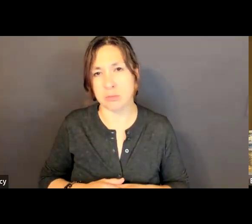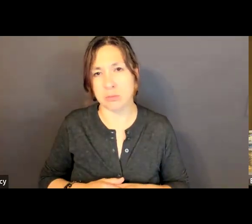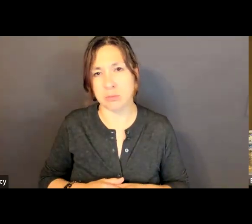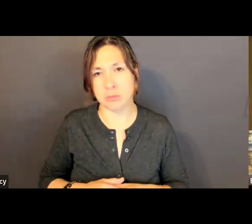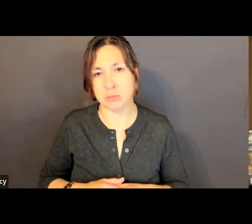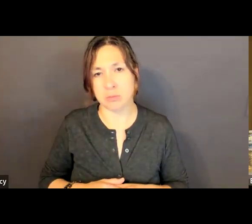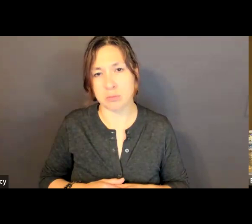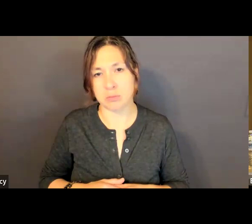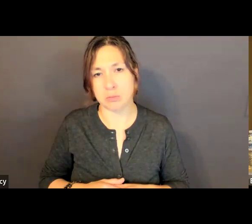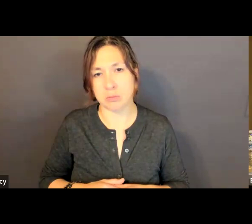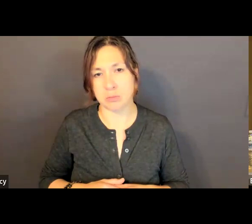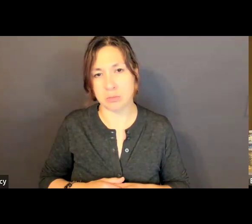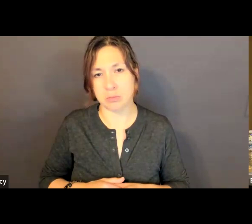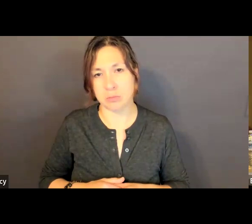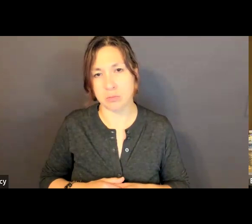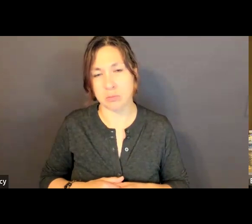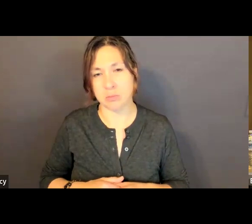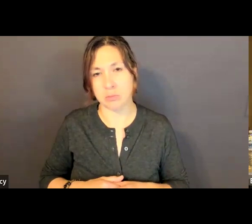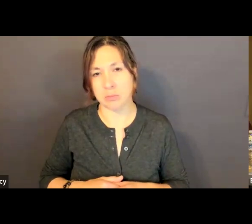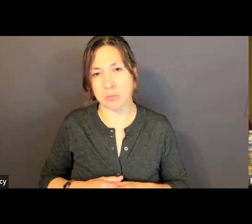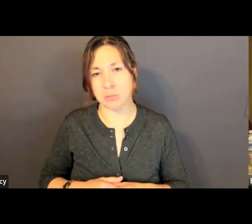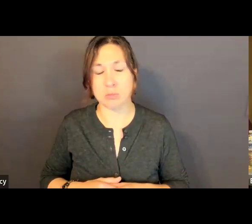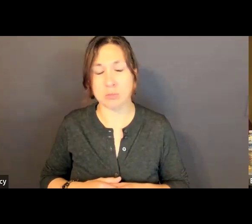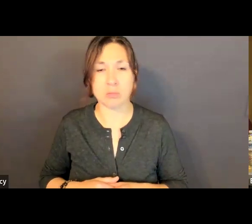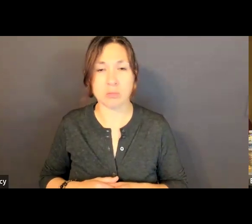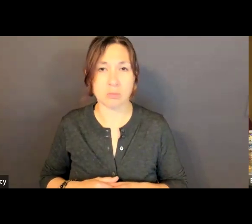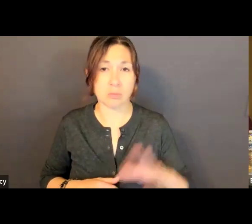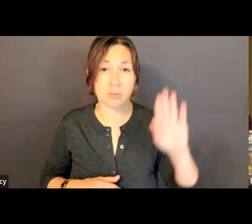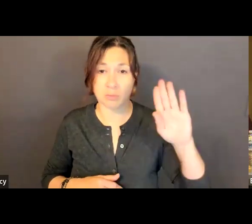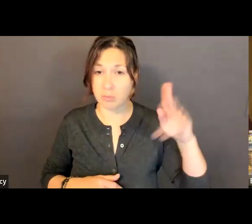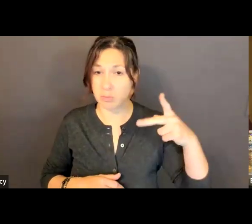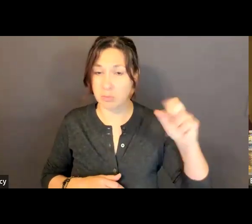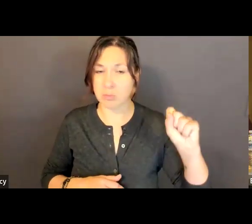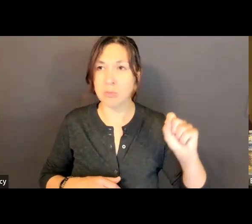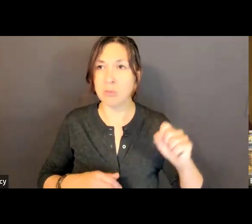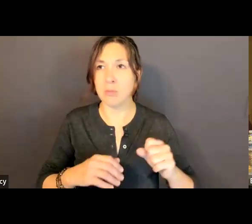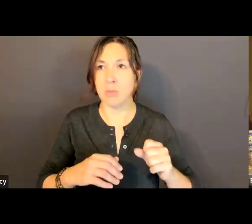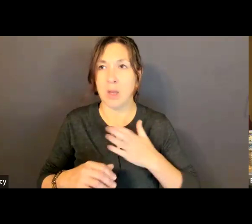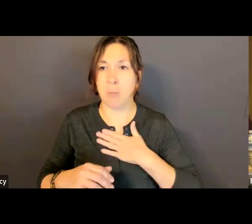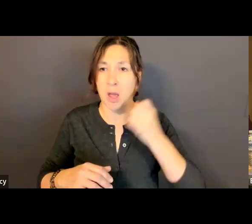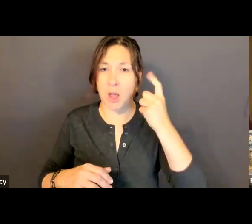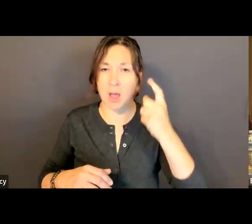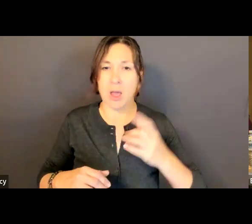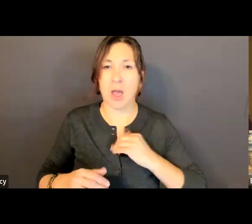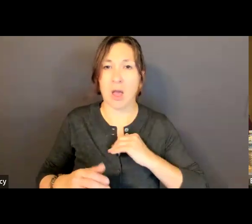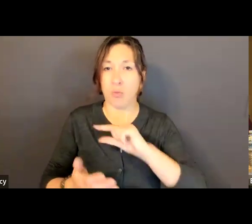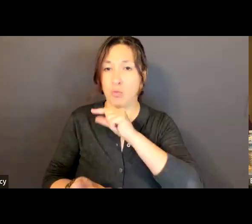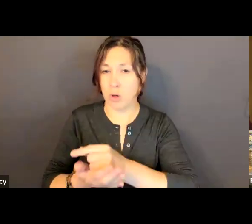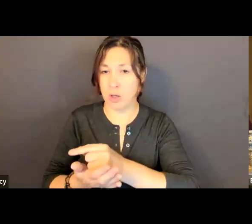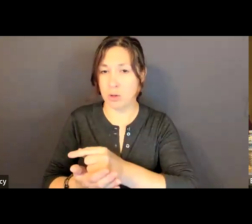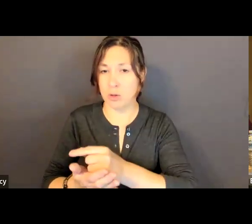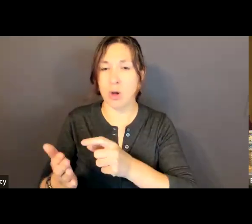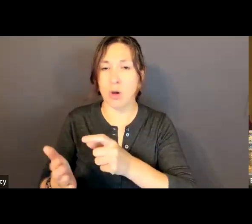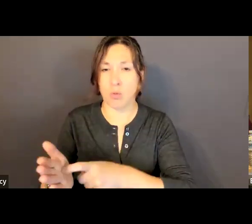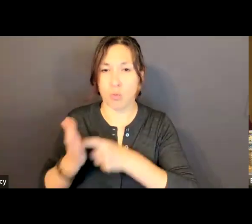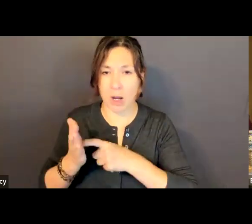We operate BPS with, my understanding is there are graduation requirements that we've elected to